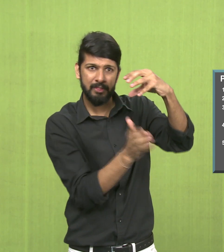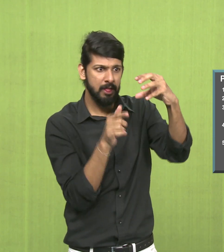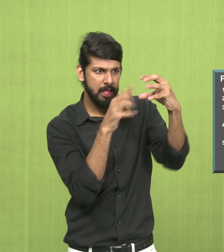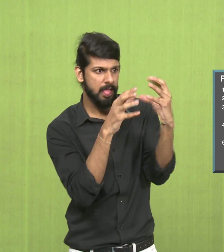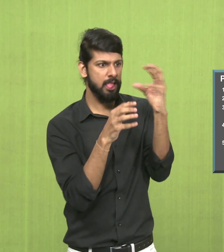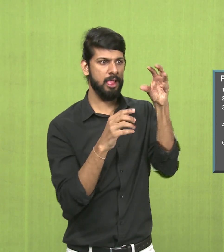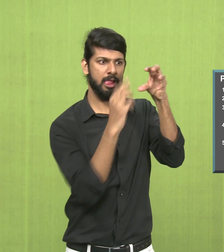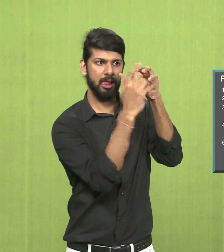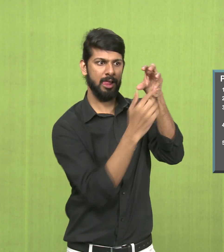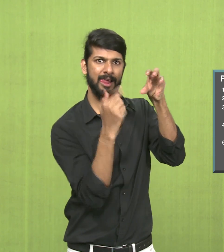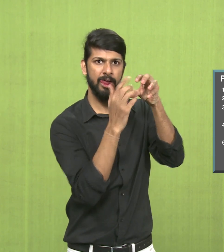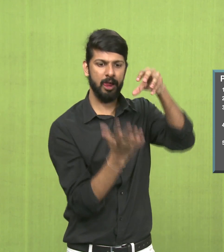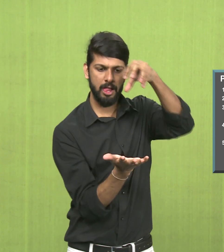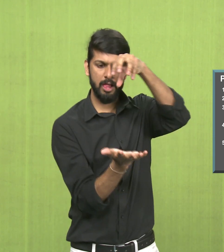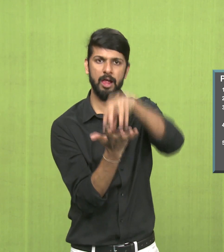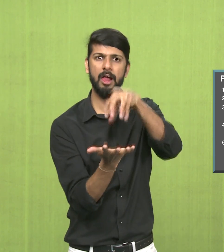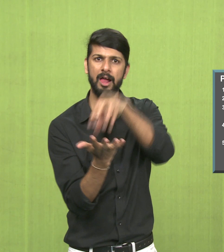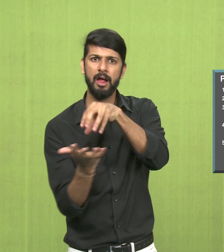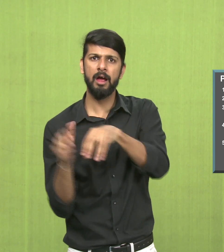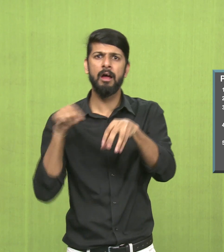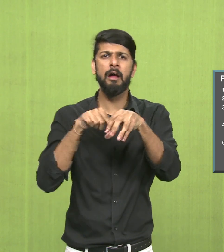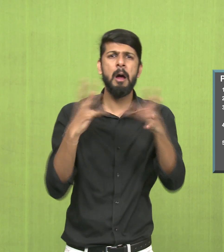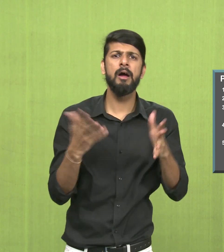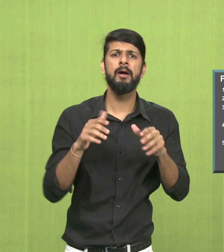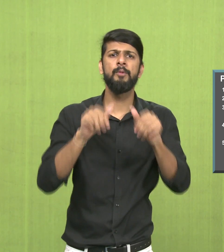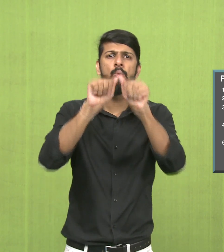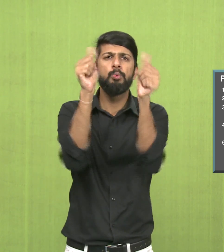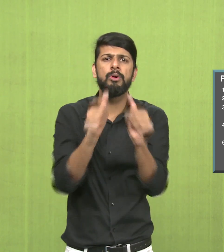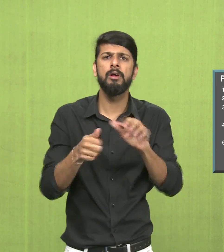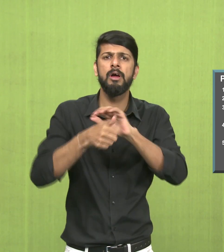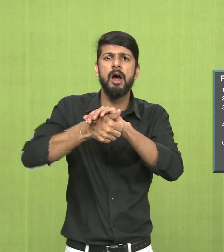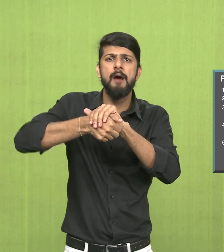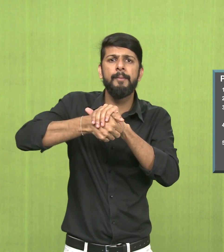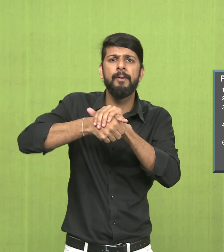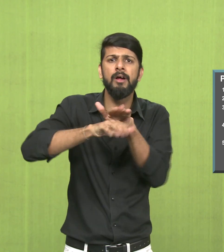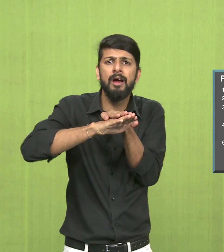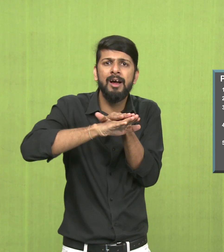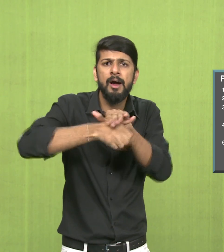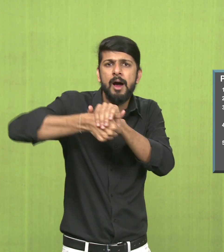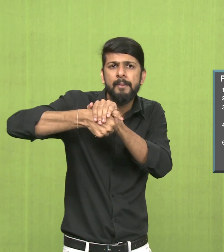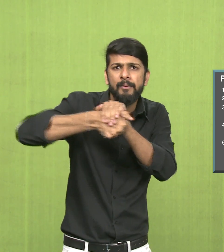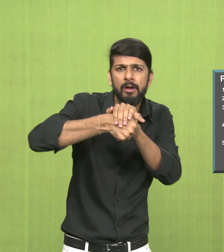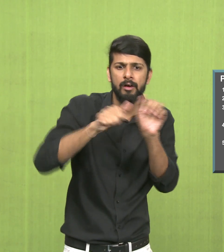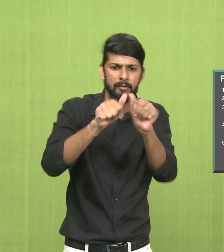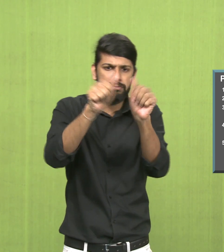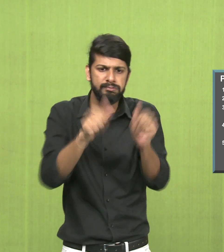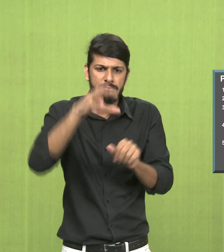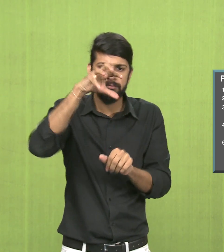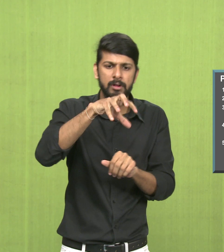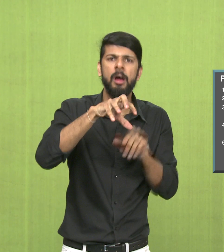Capsicum, when cut cross section wise, looks like a tortoise. So, the tortoise